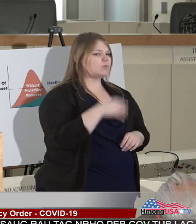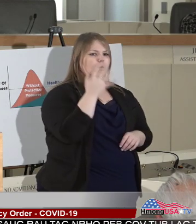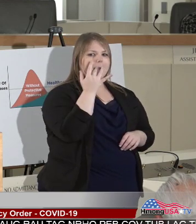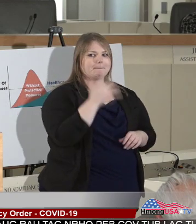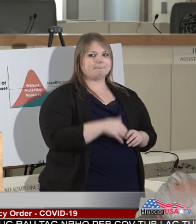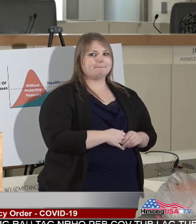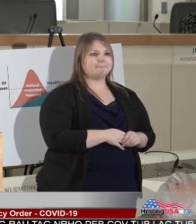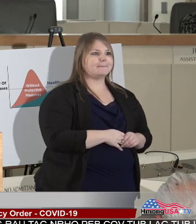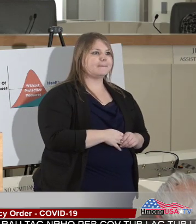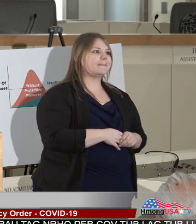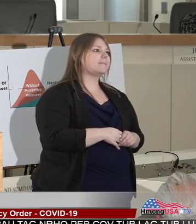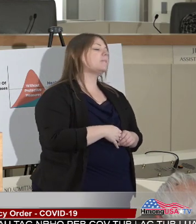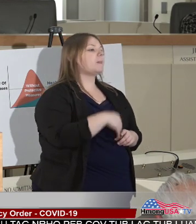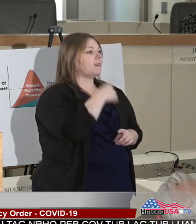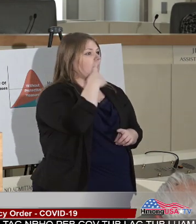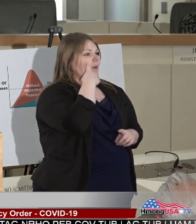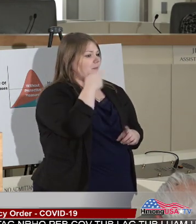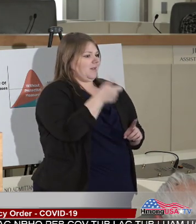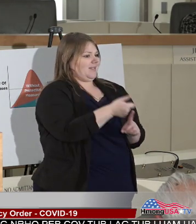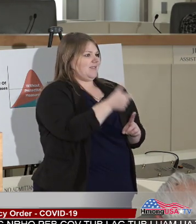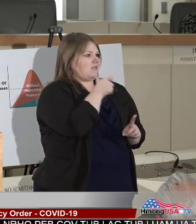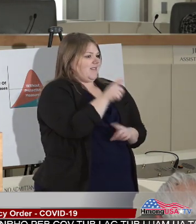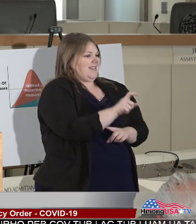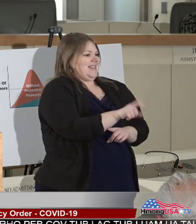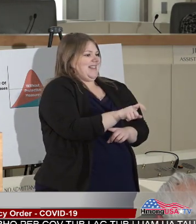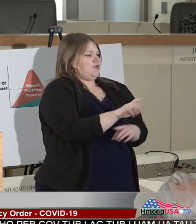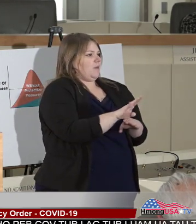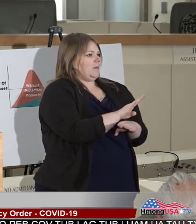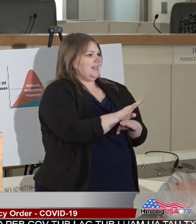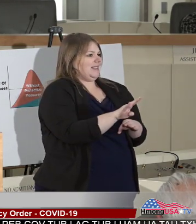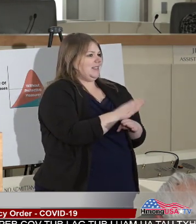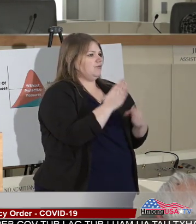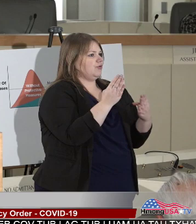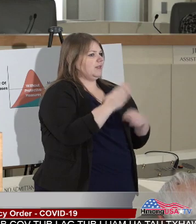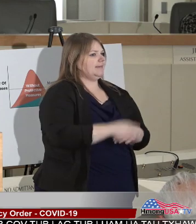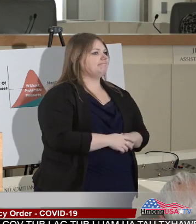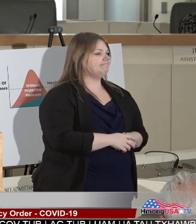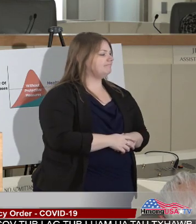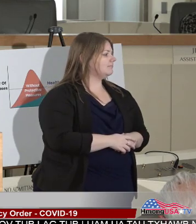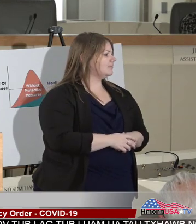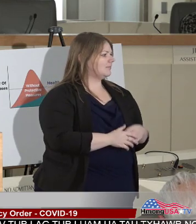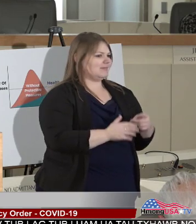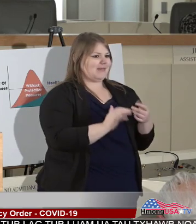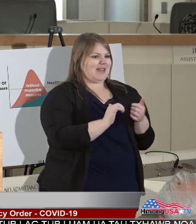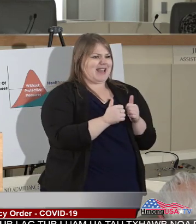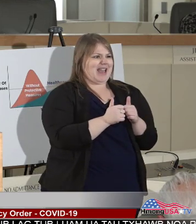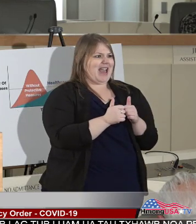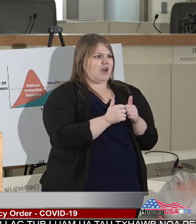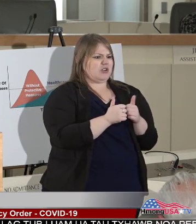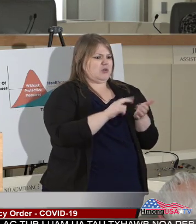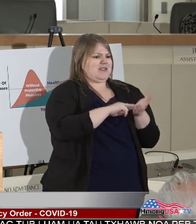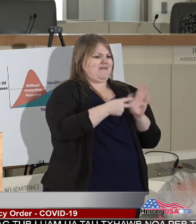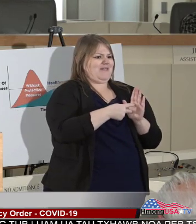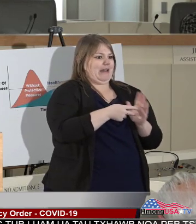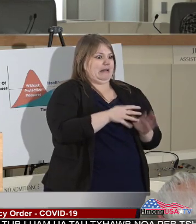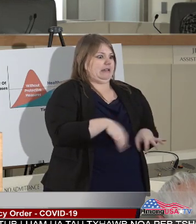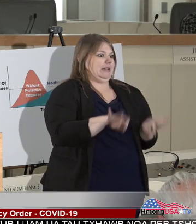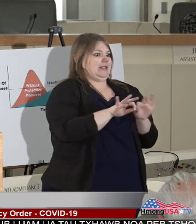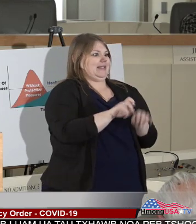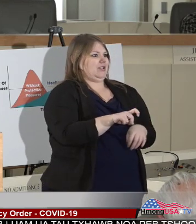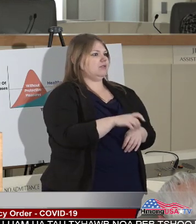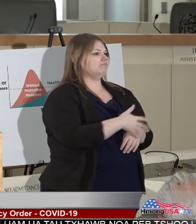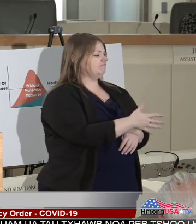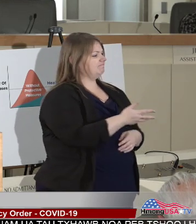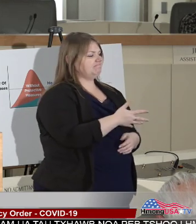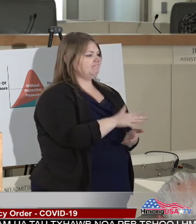that? Because they're not deemed essential businesses or services. How do you find this? Well, I'm going to get, that's far